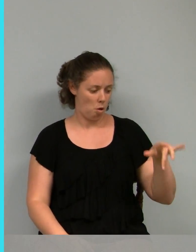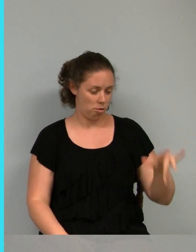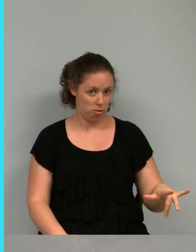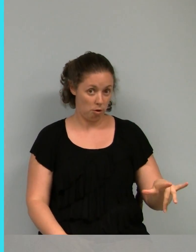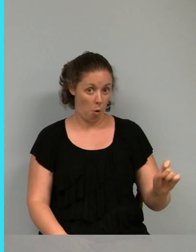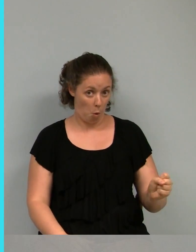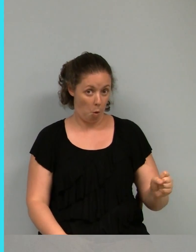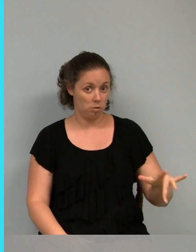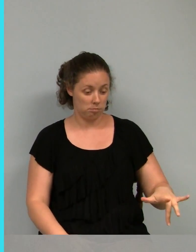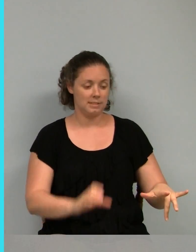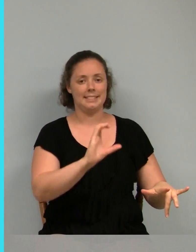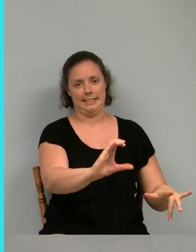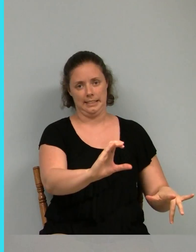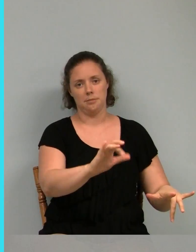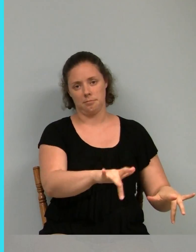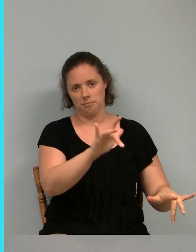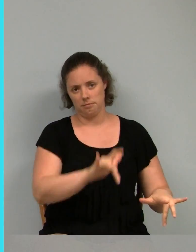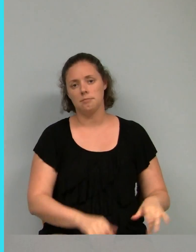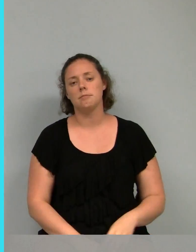the C key.